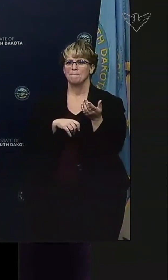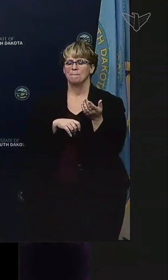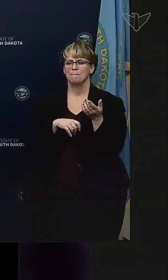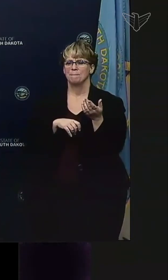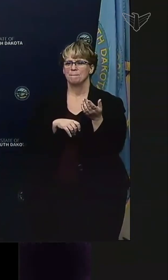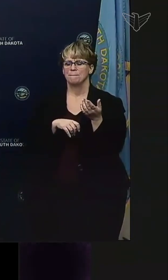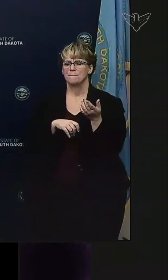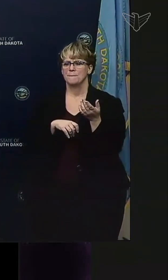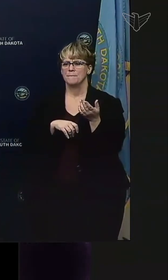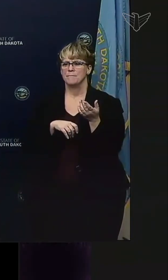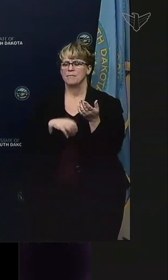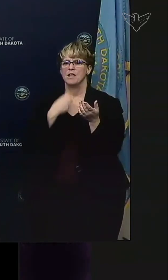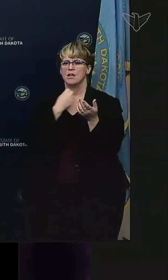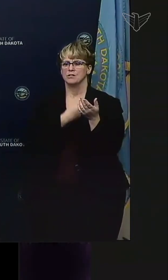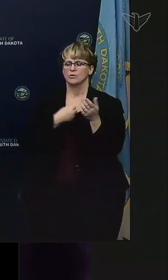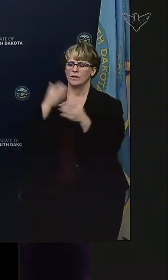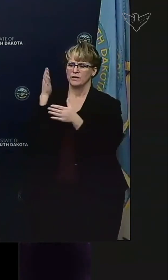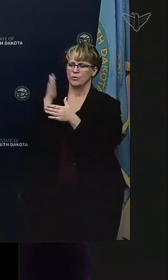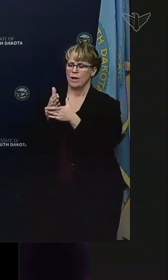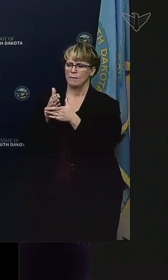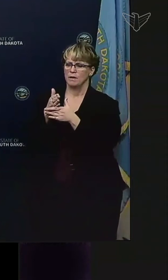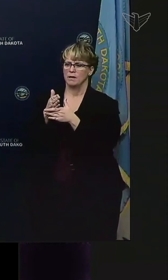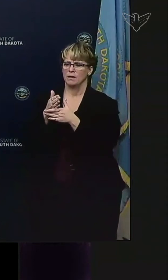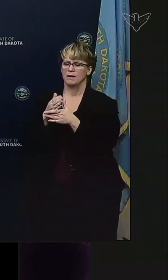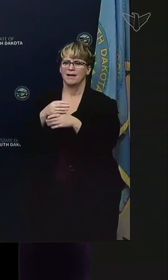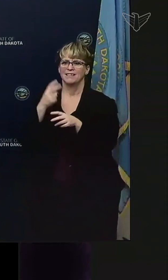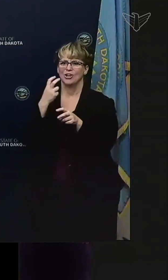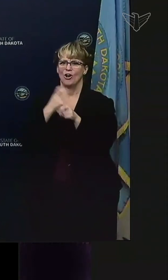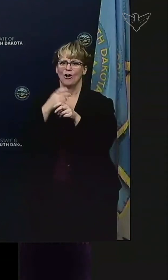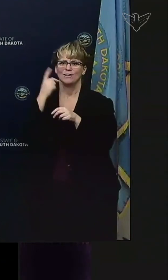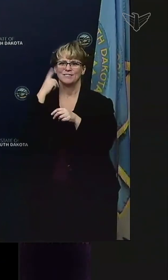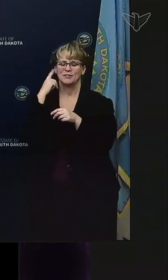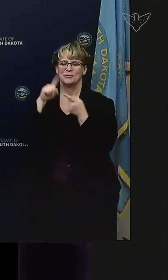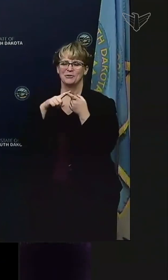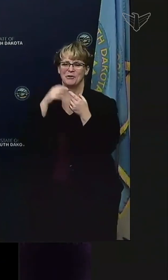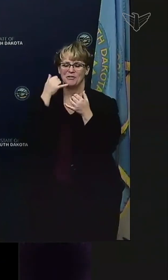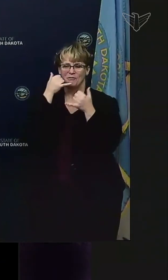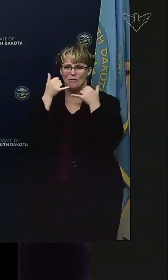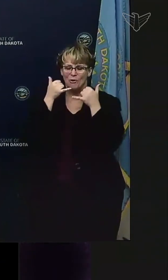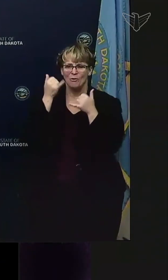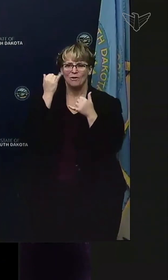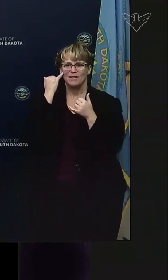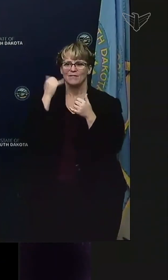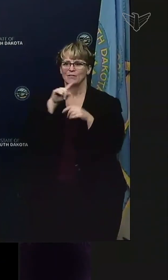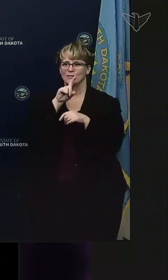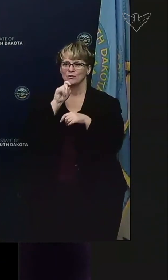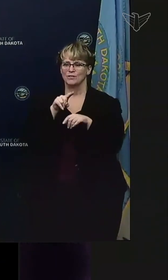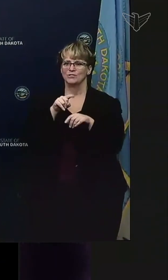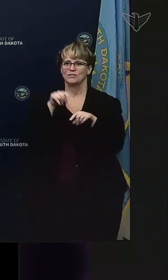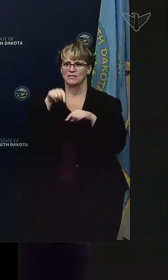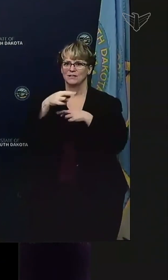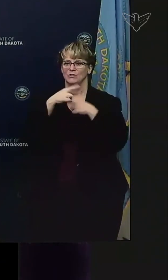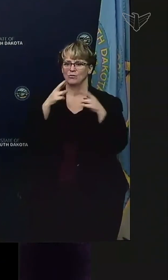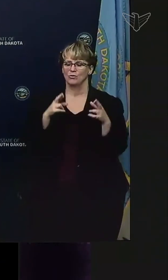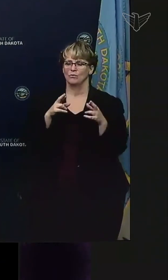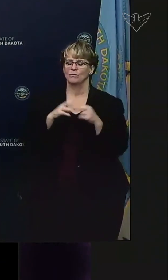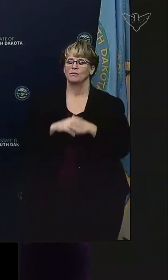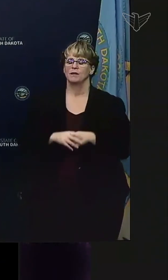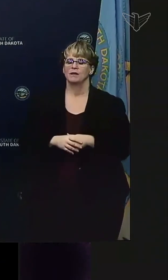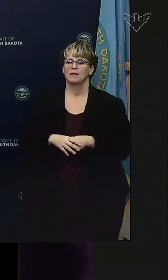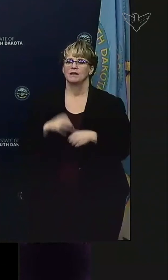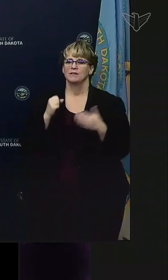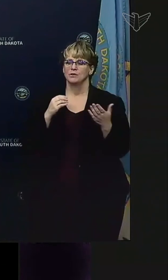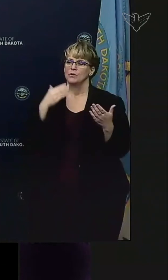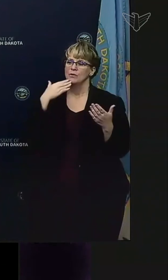Farm Radio Network. Sorry Yes. to interrupt. It's No. kind of hard to hear when you're on the phone if there are questions being asked on in person or not.